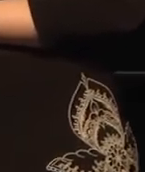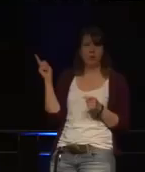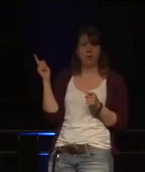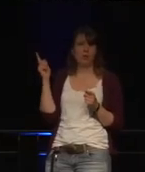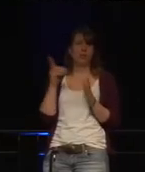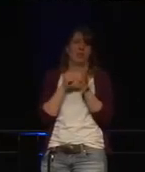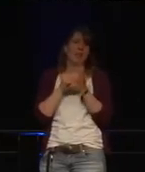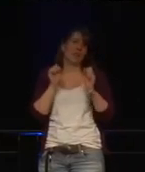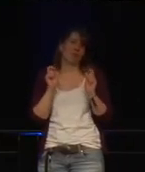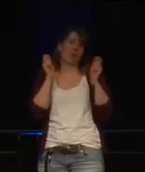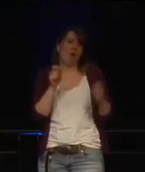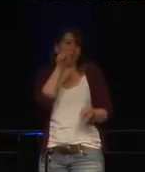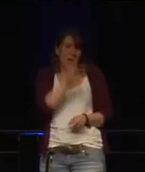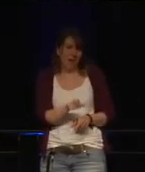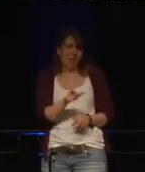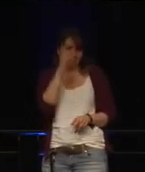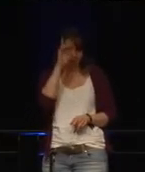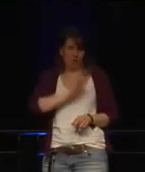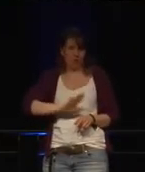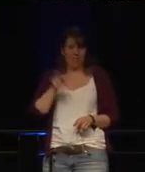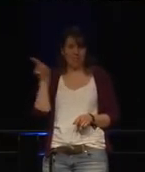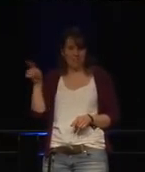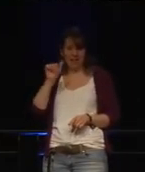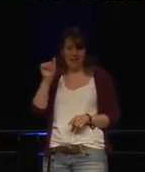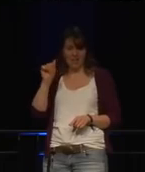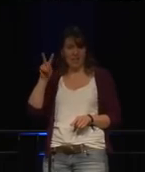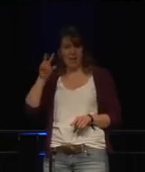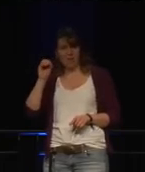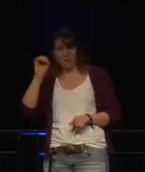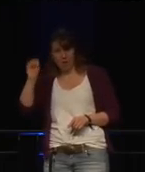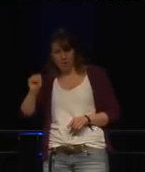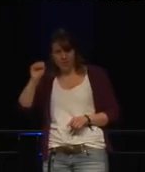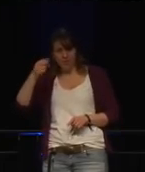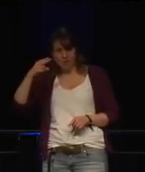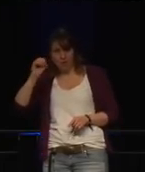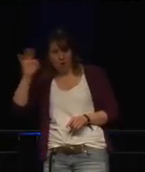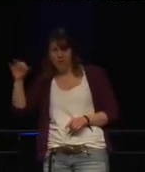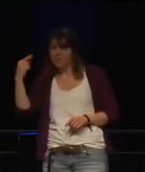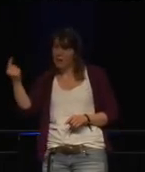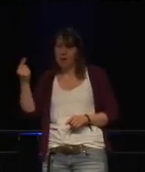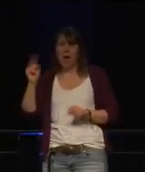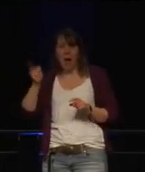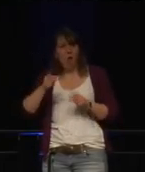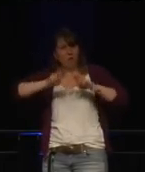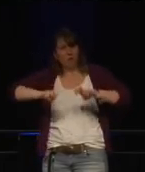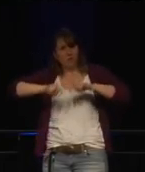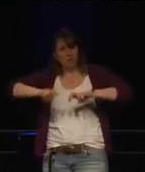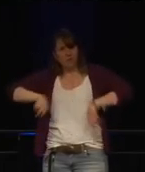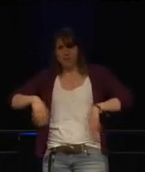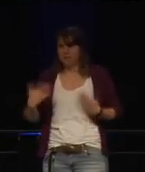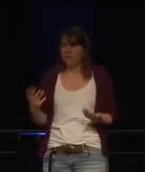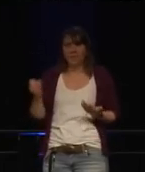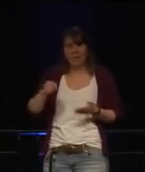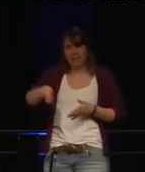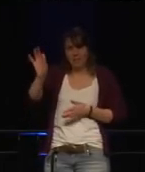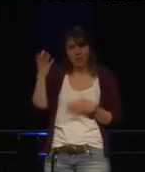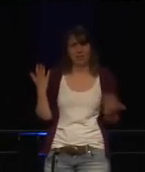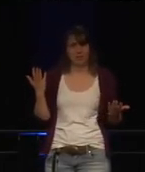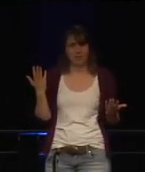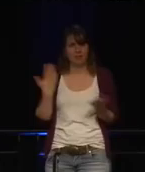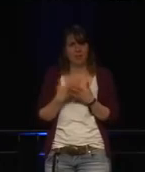not in their terms of conditions and I couldn't find it anywhere. So, also, the